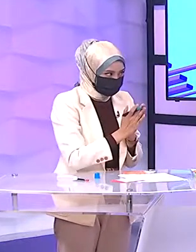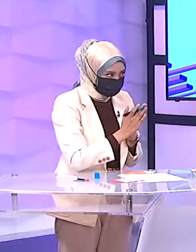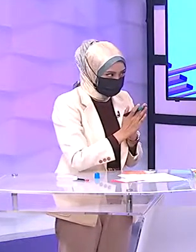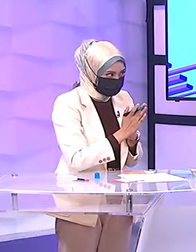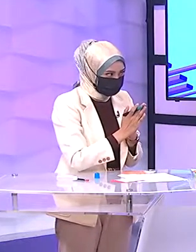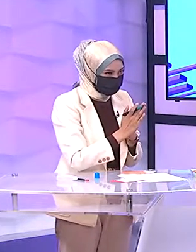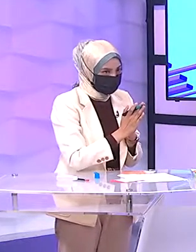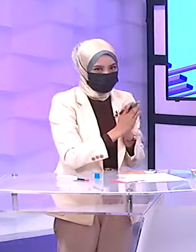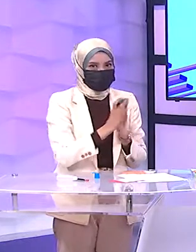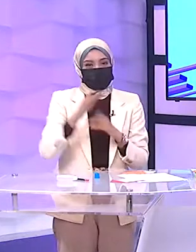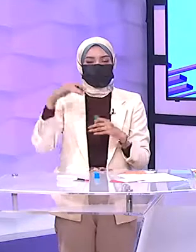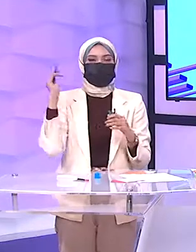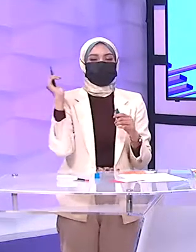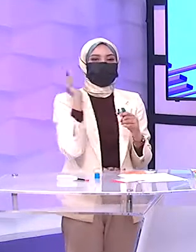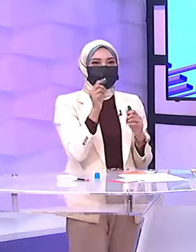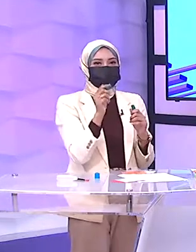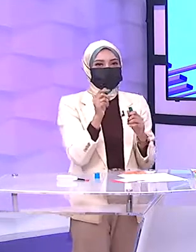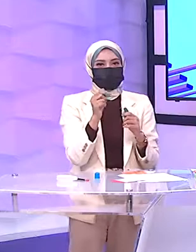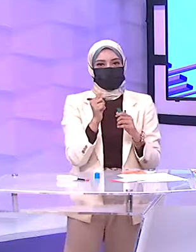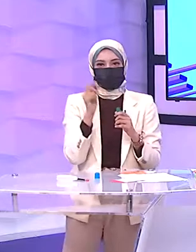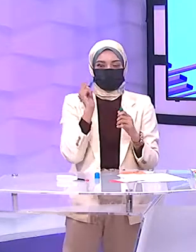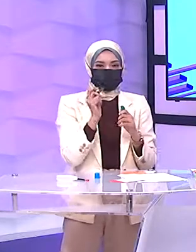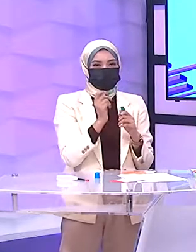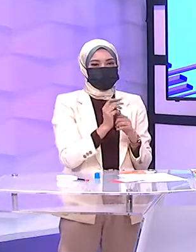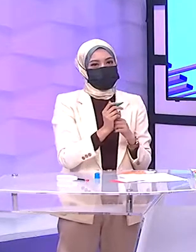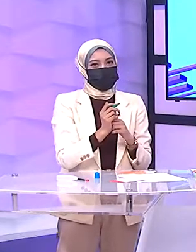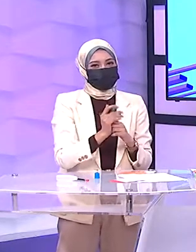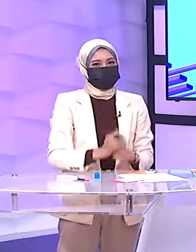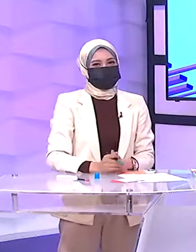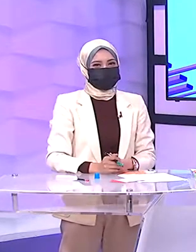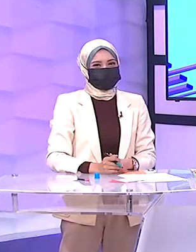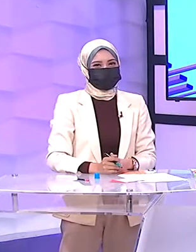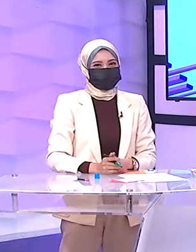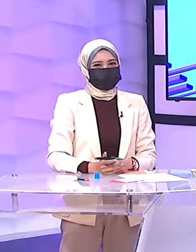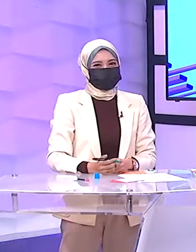first. Okay, sure. Okay. So to all the kids out there, don't go anywhere. We'll be right back.